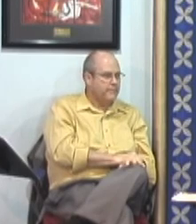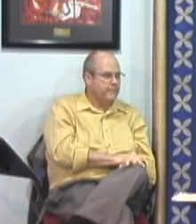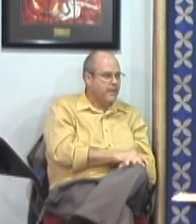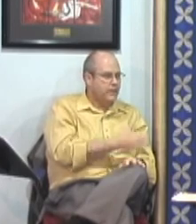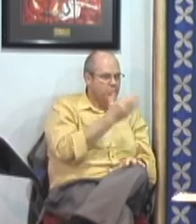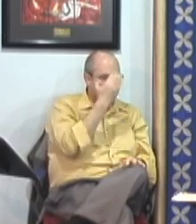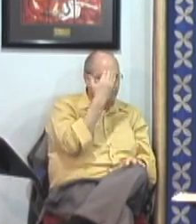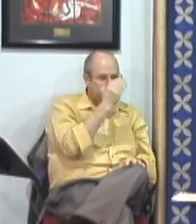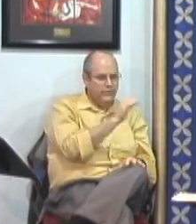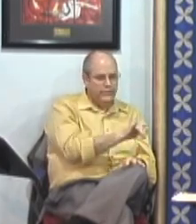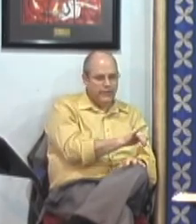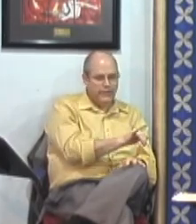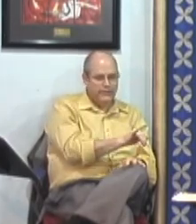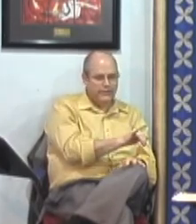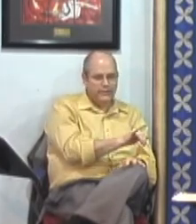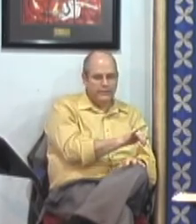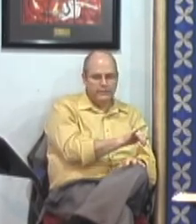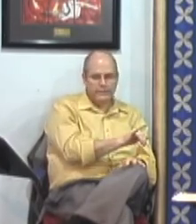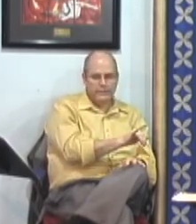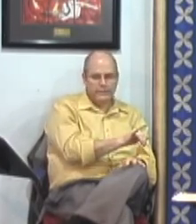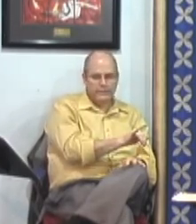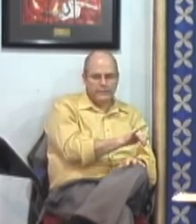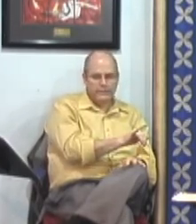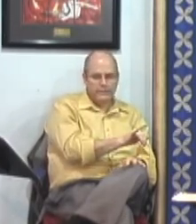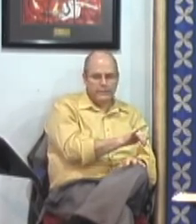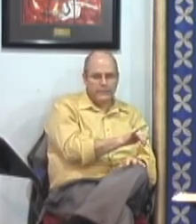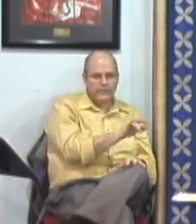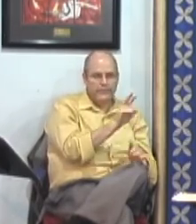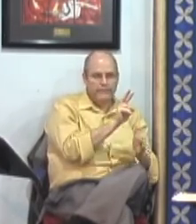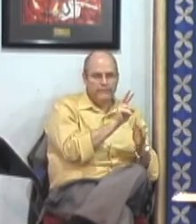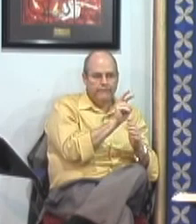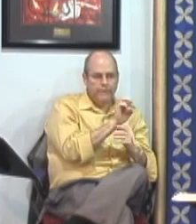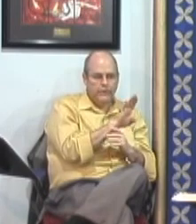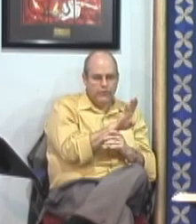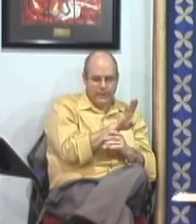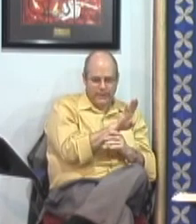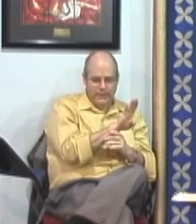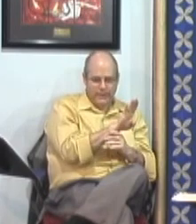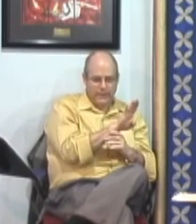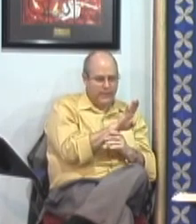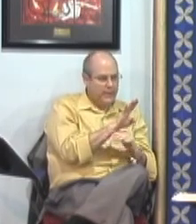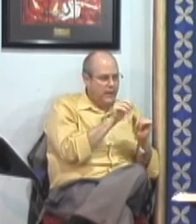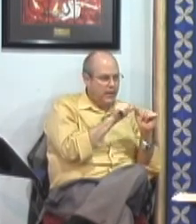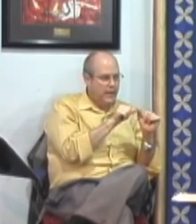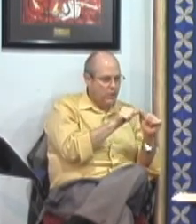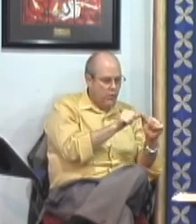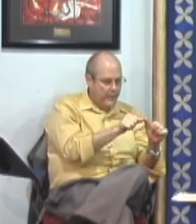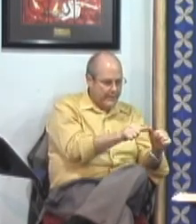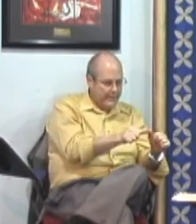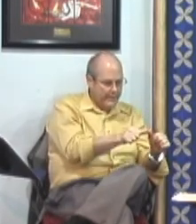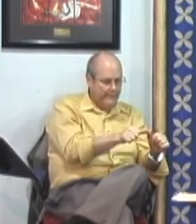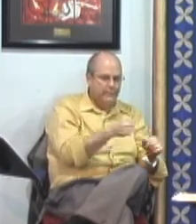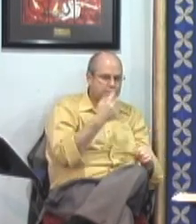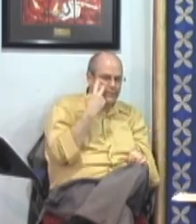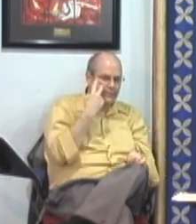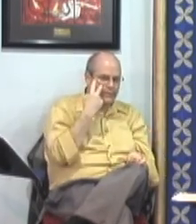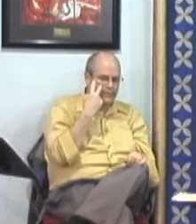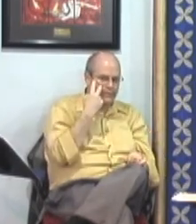also know that notice that the verb is in the ongoing tense. Do you see that?